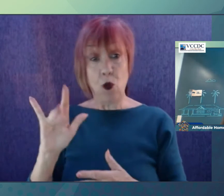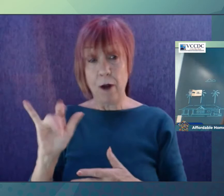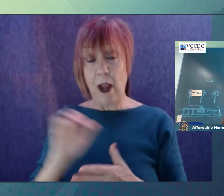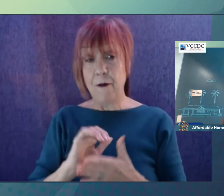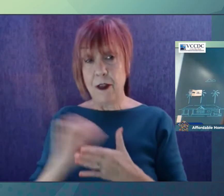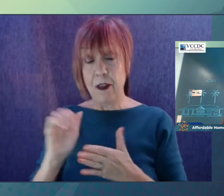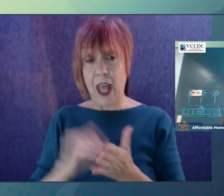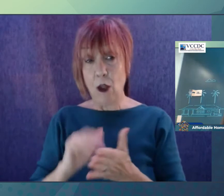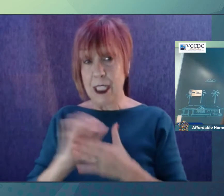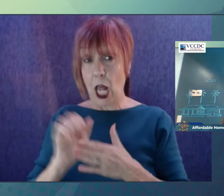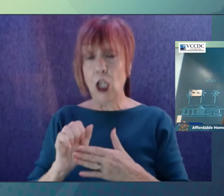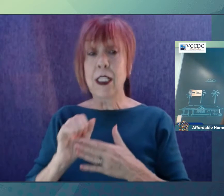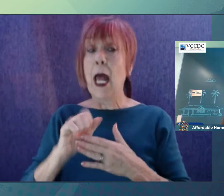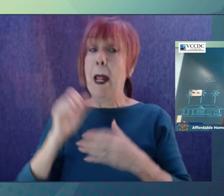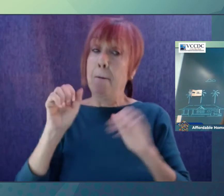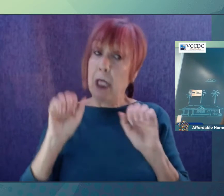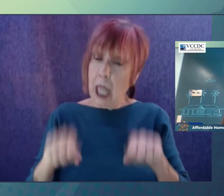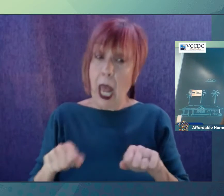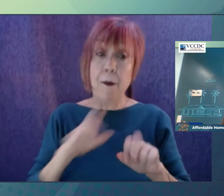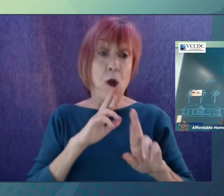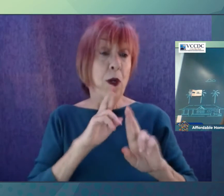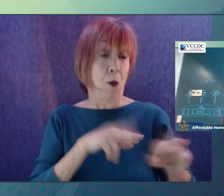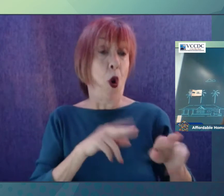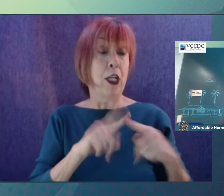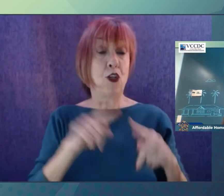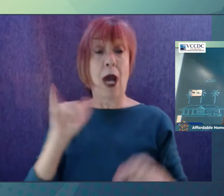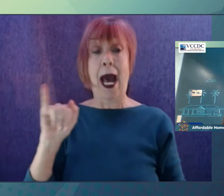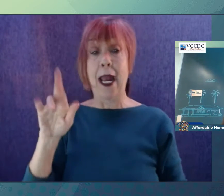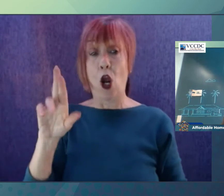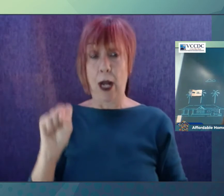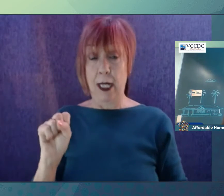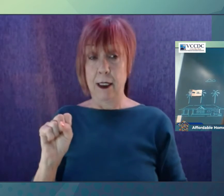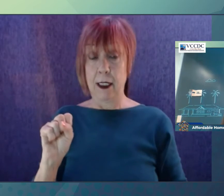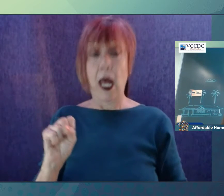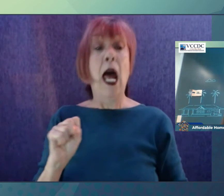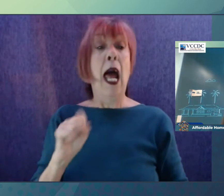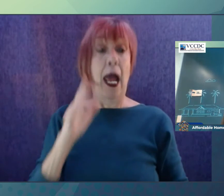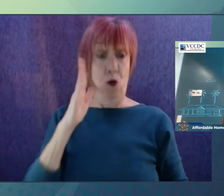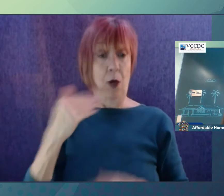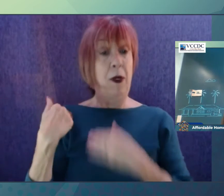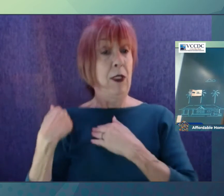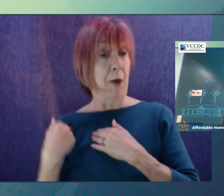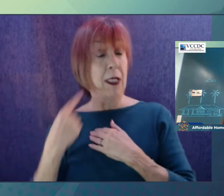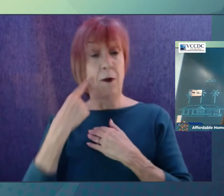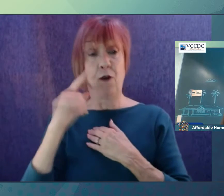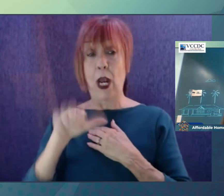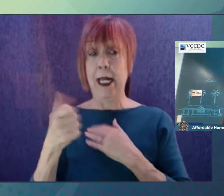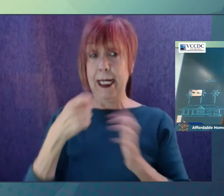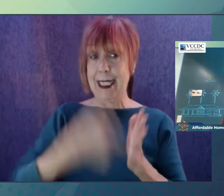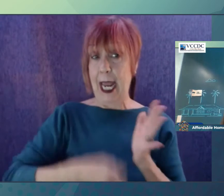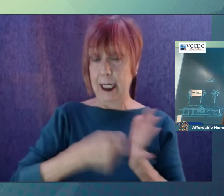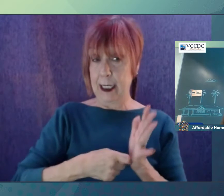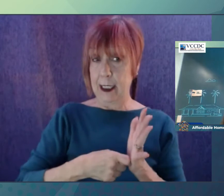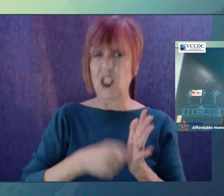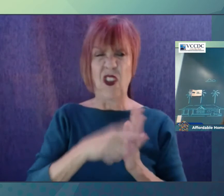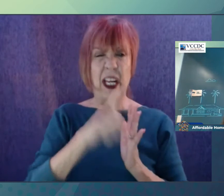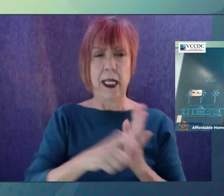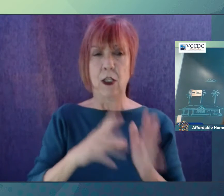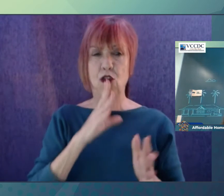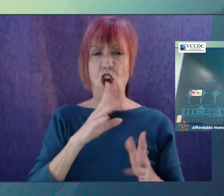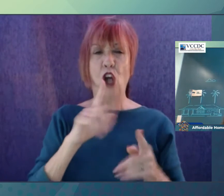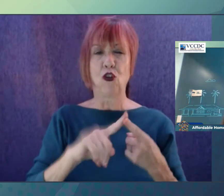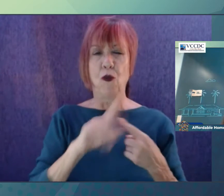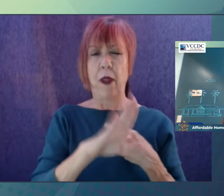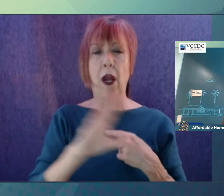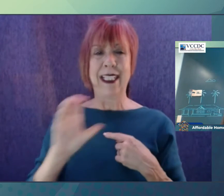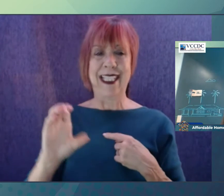to the IRS, and your client will be responsible for any federal, state, or local taxes. So I suggest they consult with their CPA or tax preparer